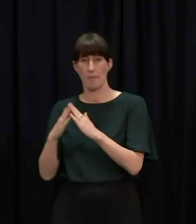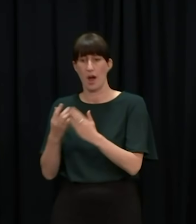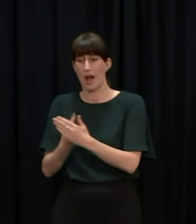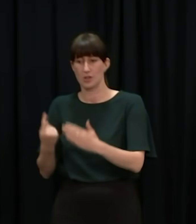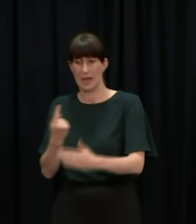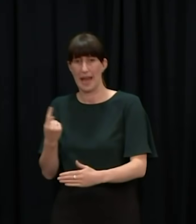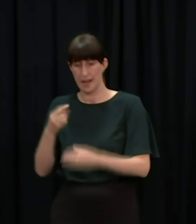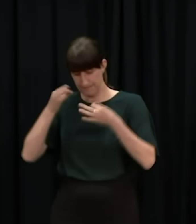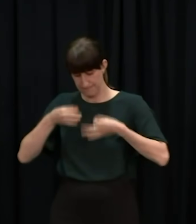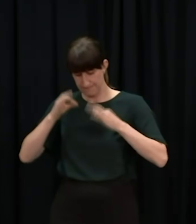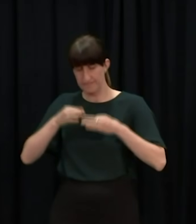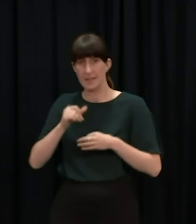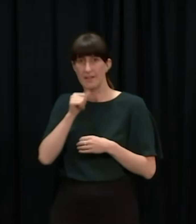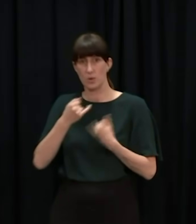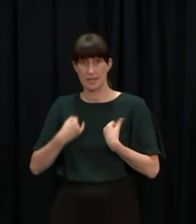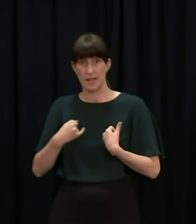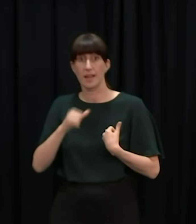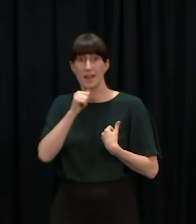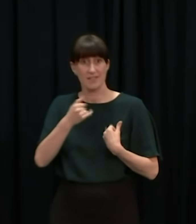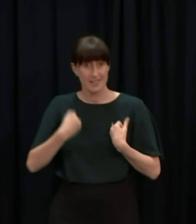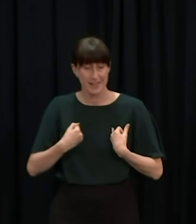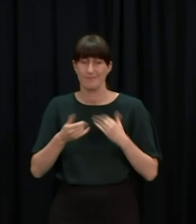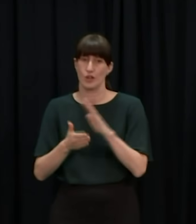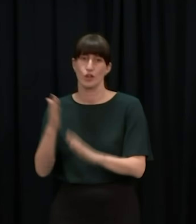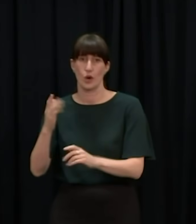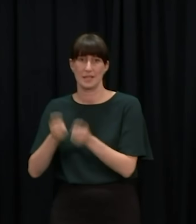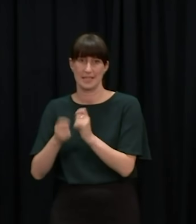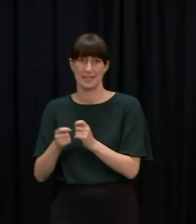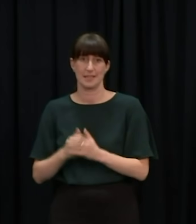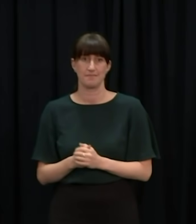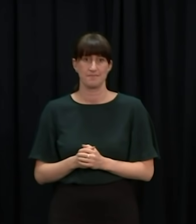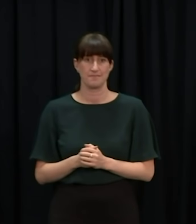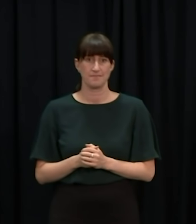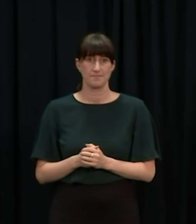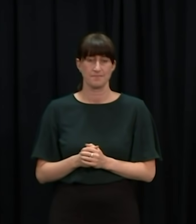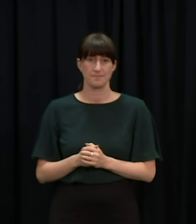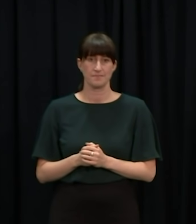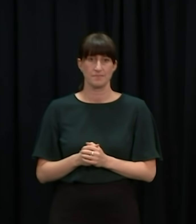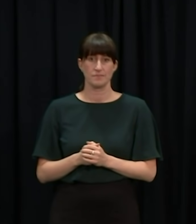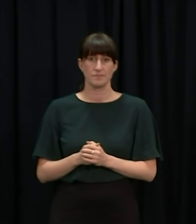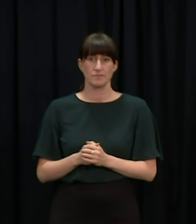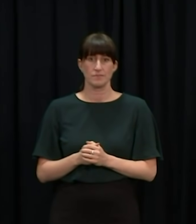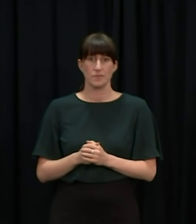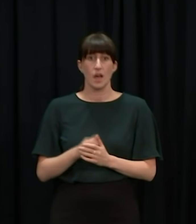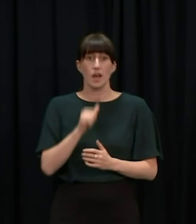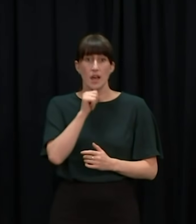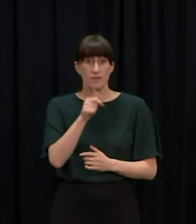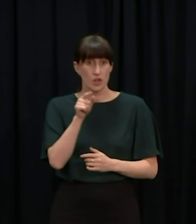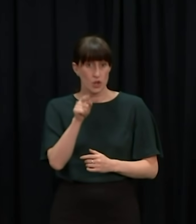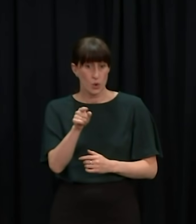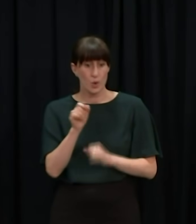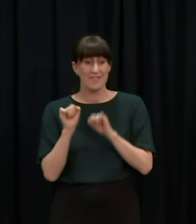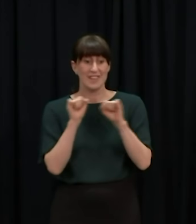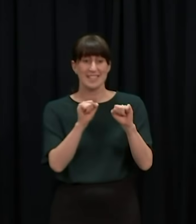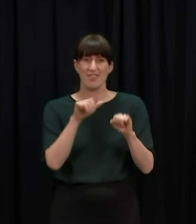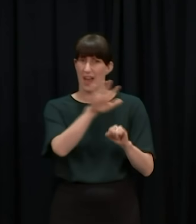become symptomatic, of course, seek a test. In addition, if any persons have attended a specific location of interest that